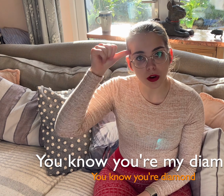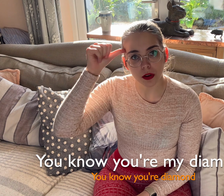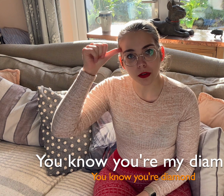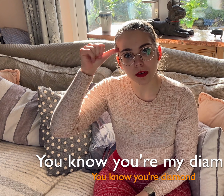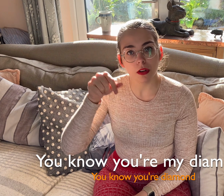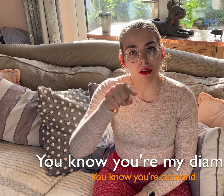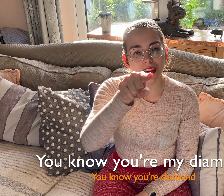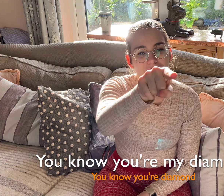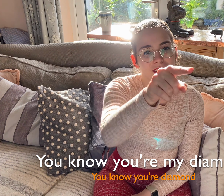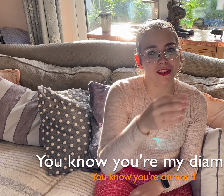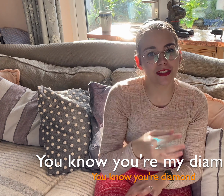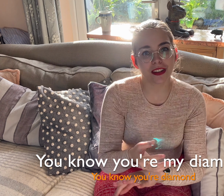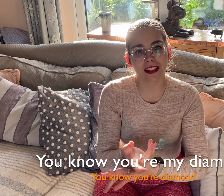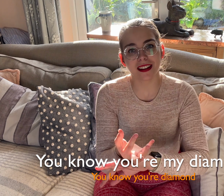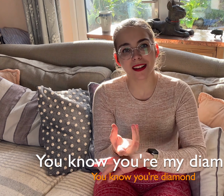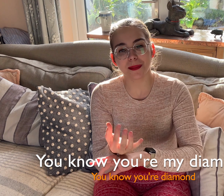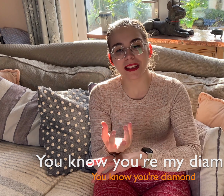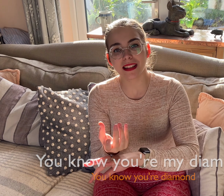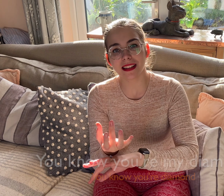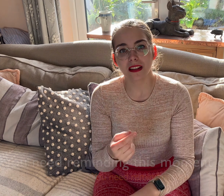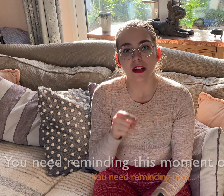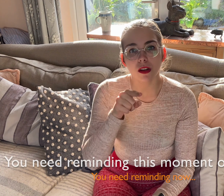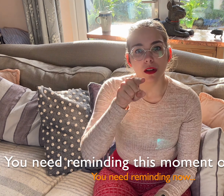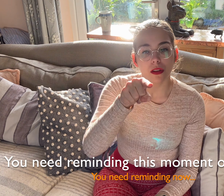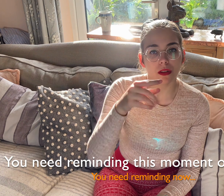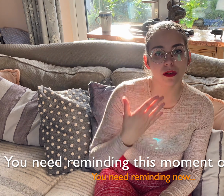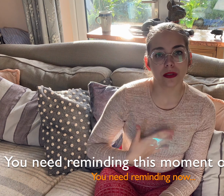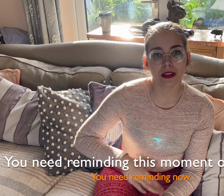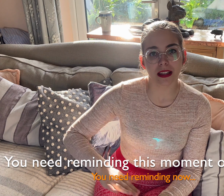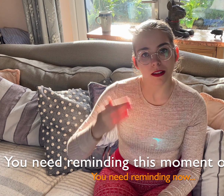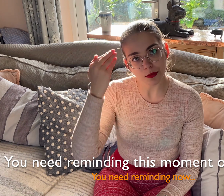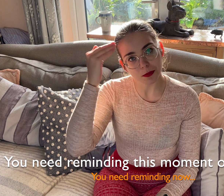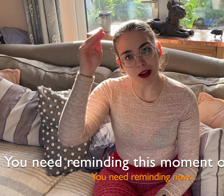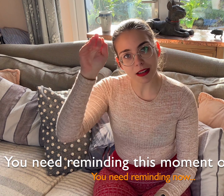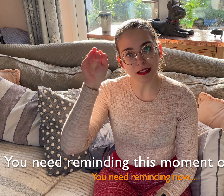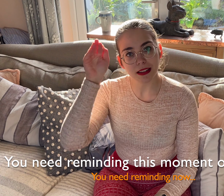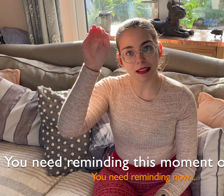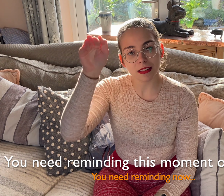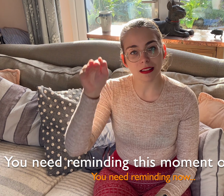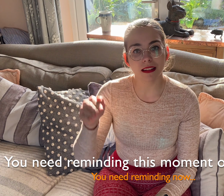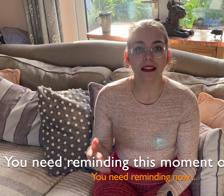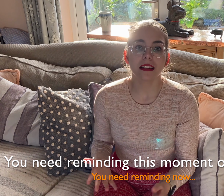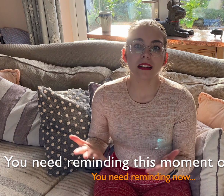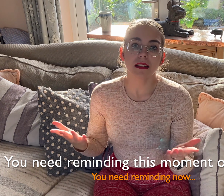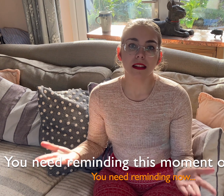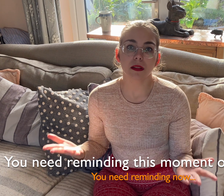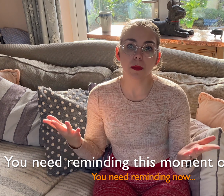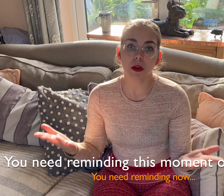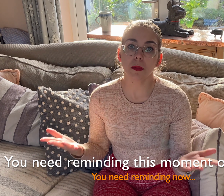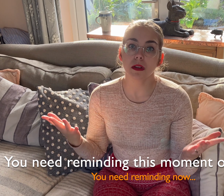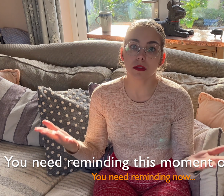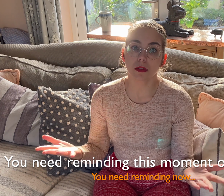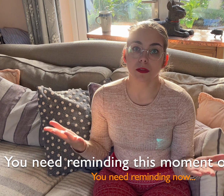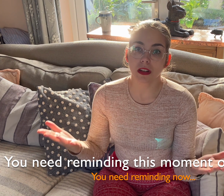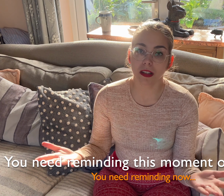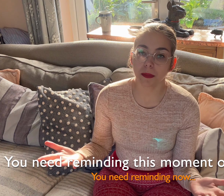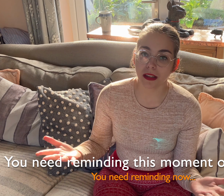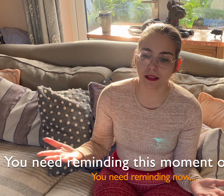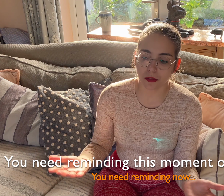you're a diamond, you need reminding this moment of timing, or